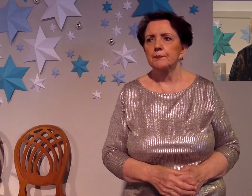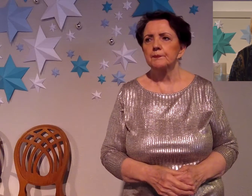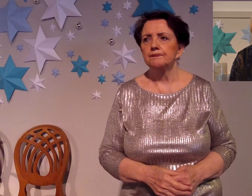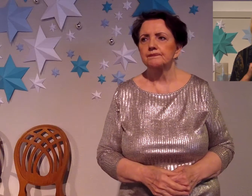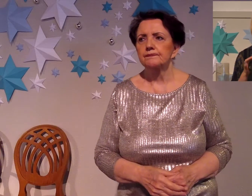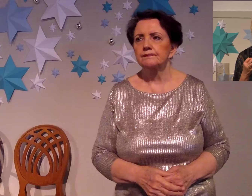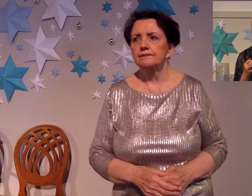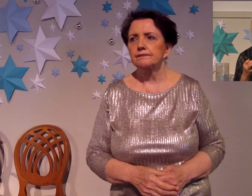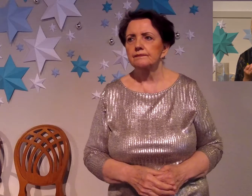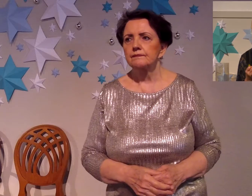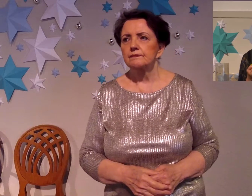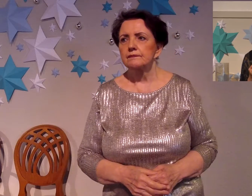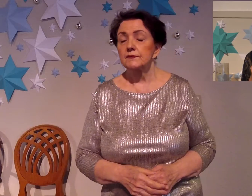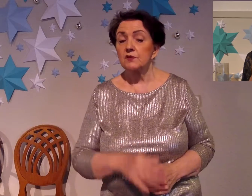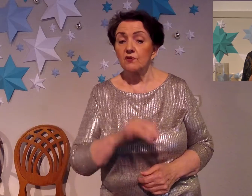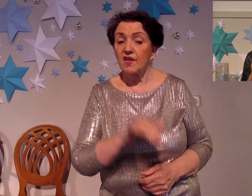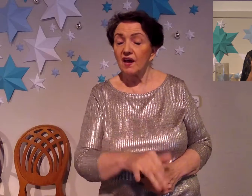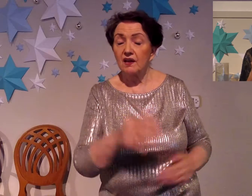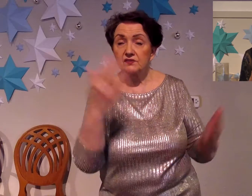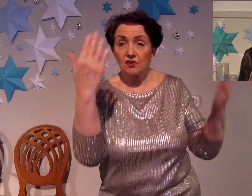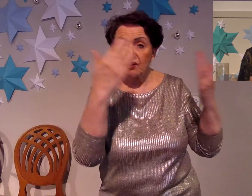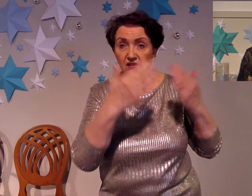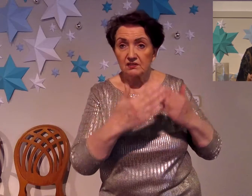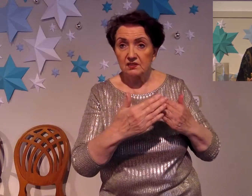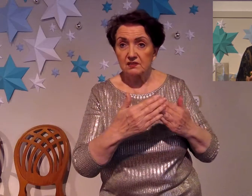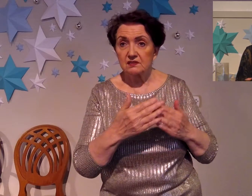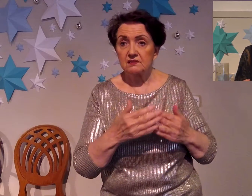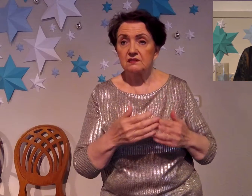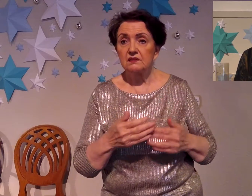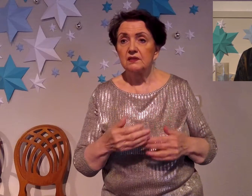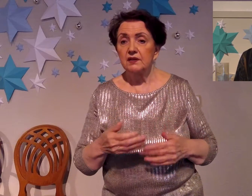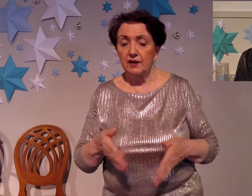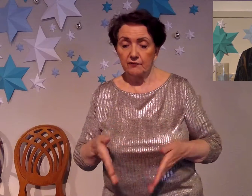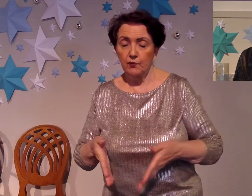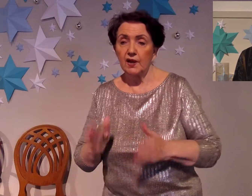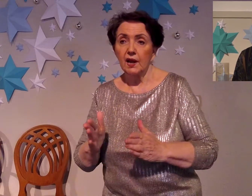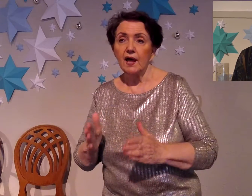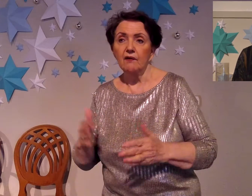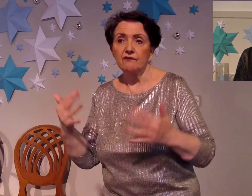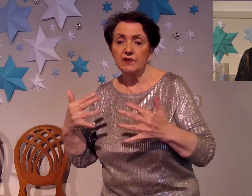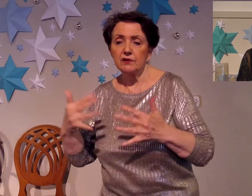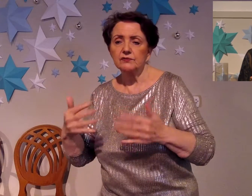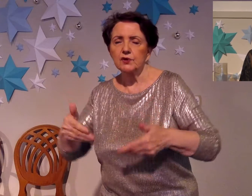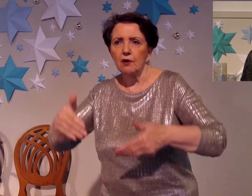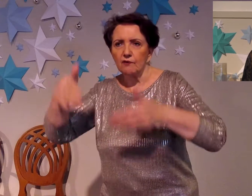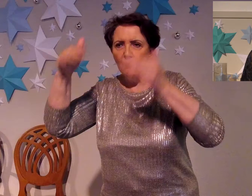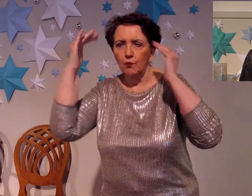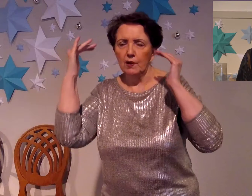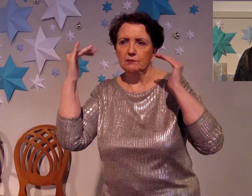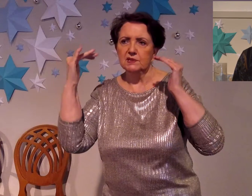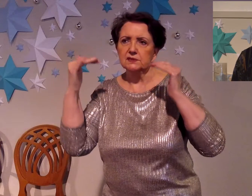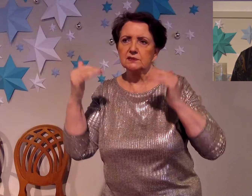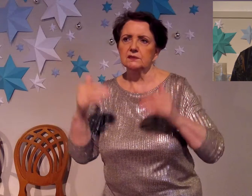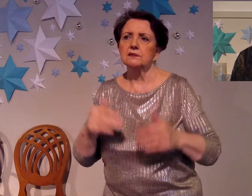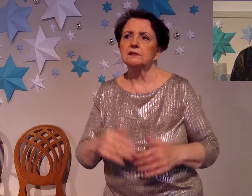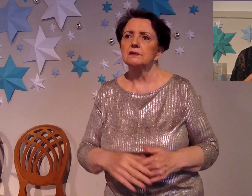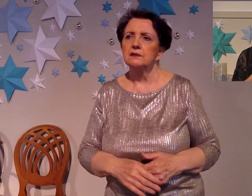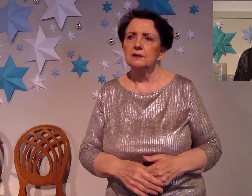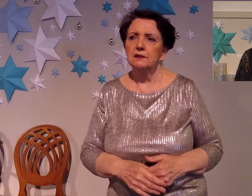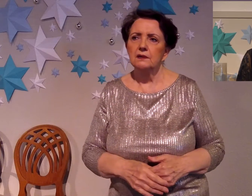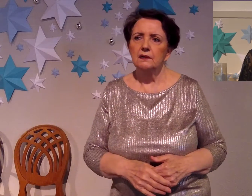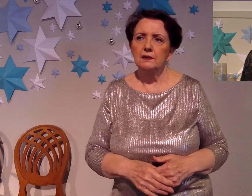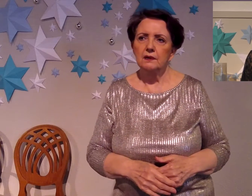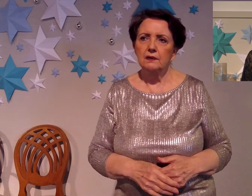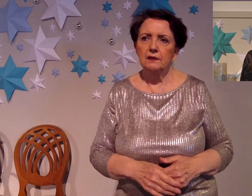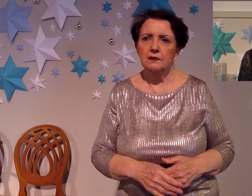And so that darkness is when we allow fear to overcome us, when we succumb to our